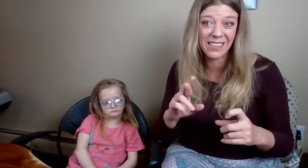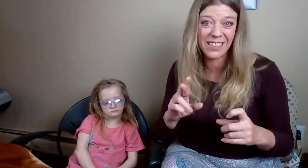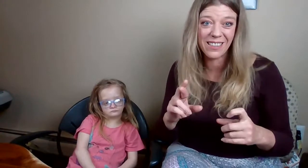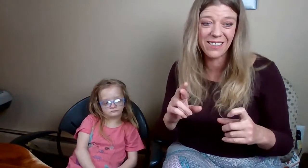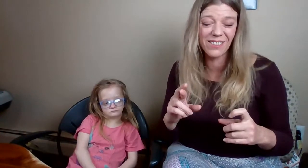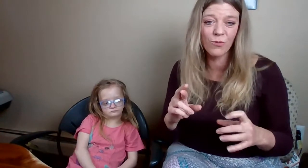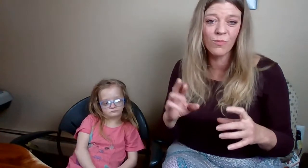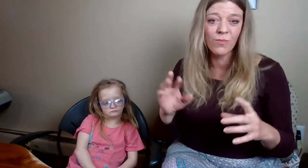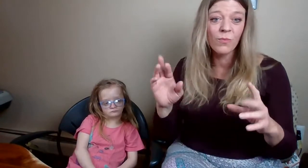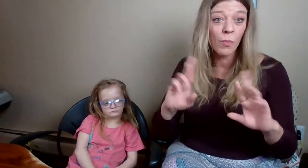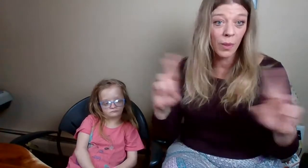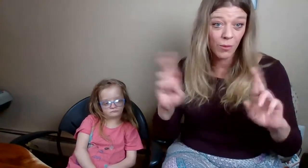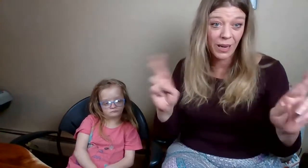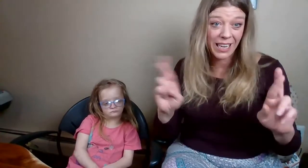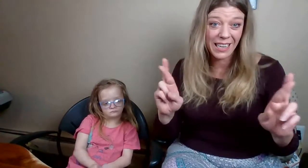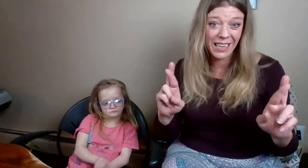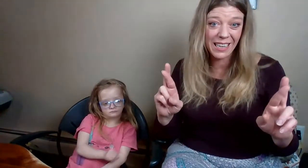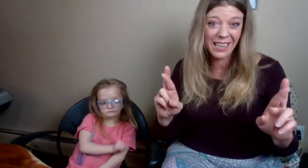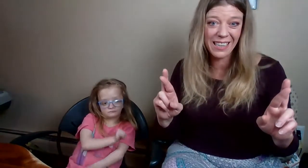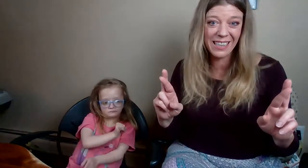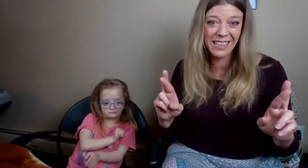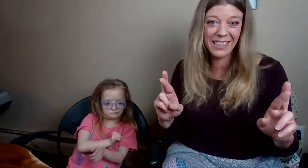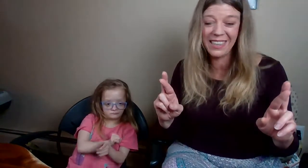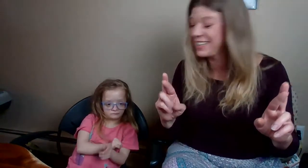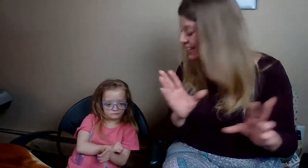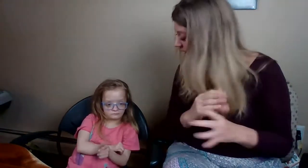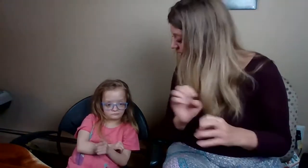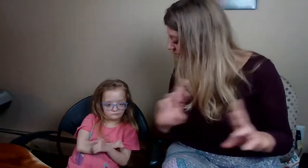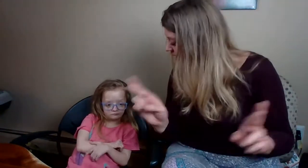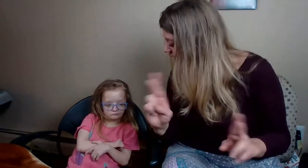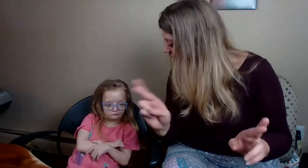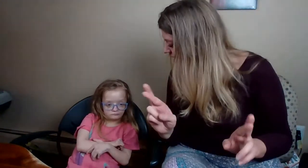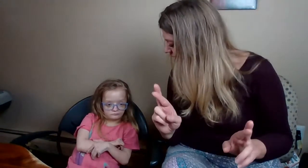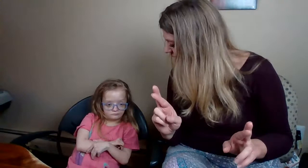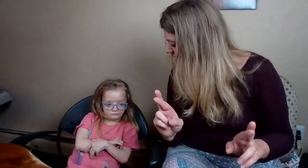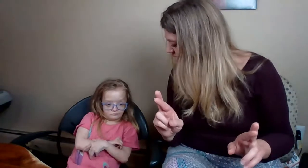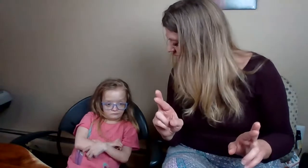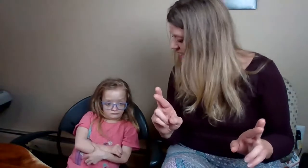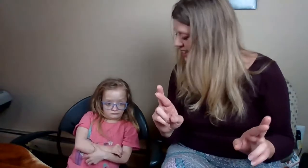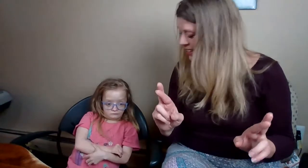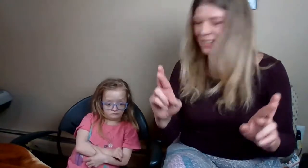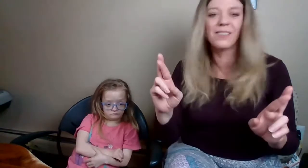faster. Ready? Get ready.